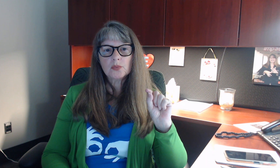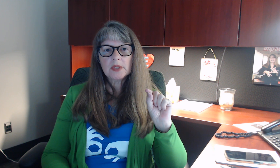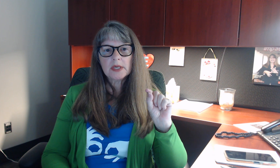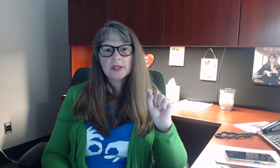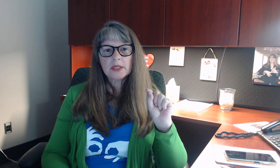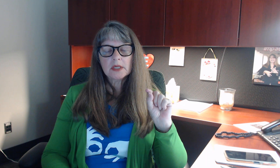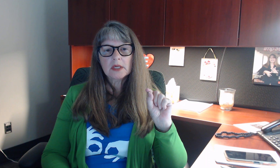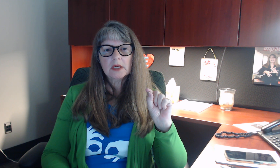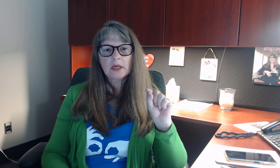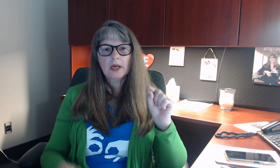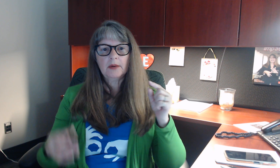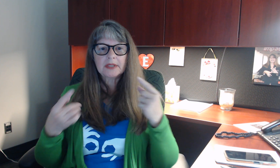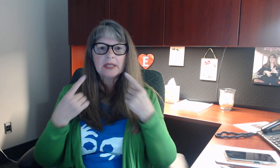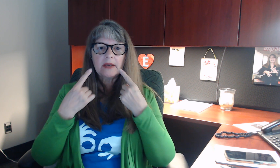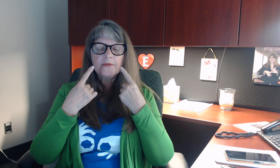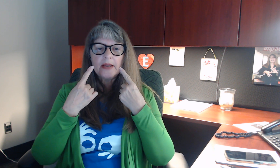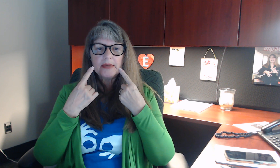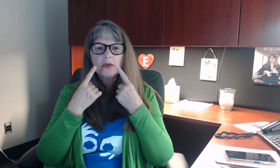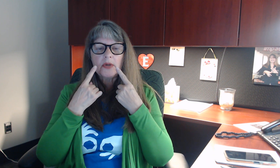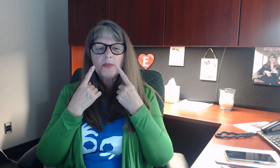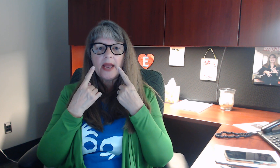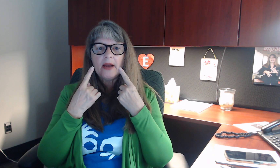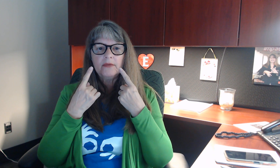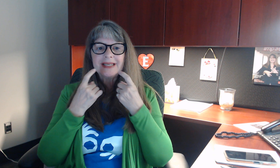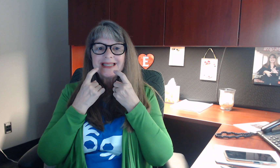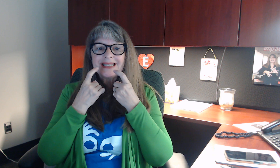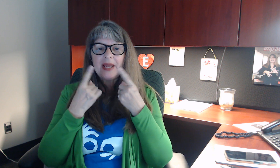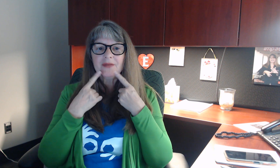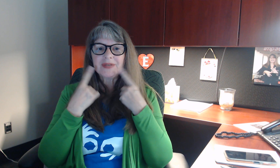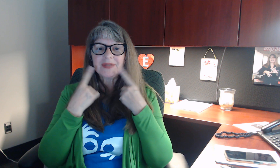with, because like famous, okay, we have sin,